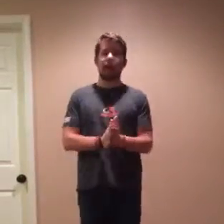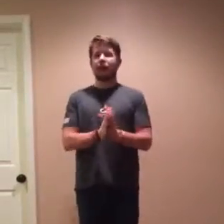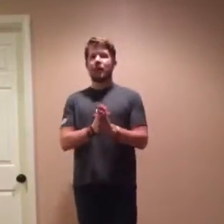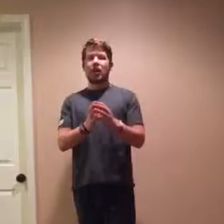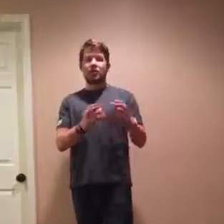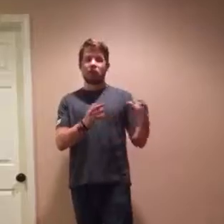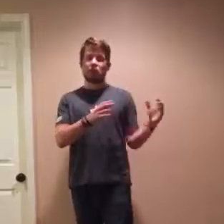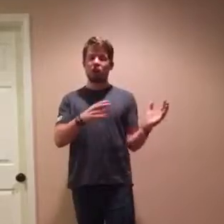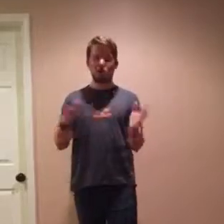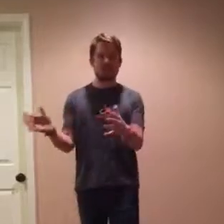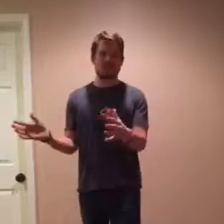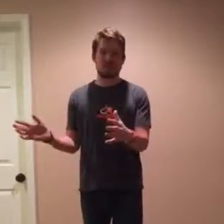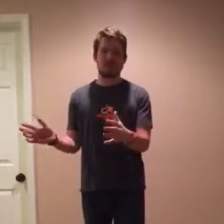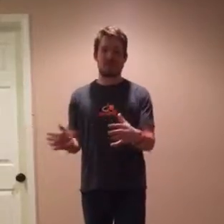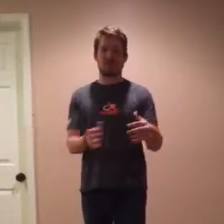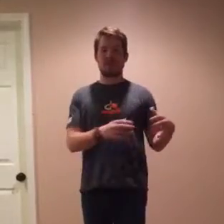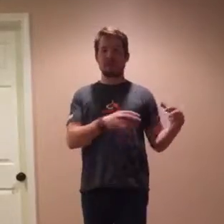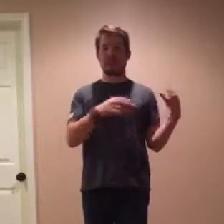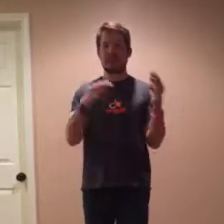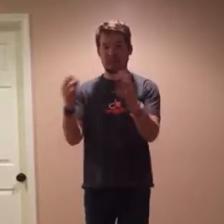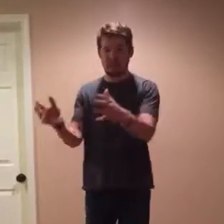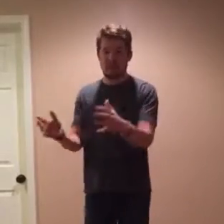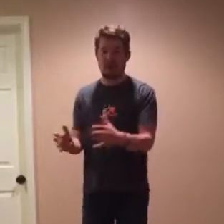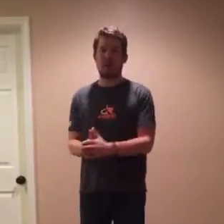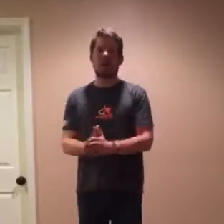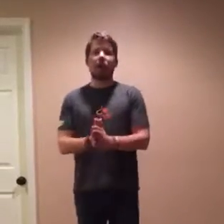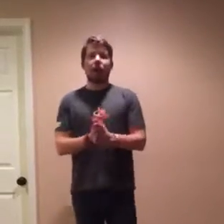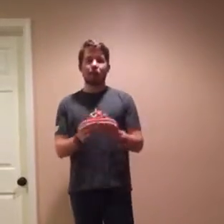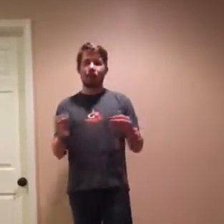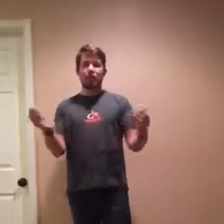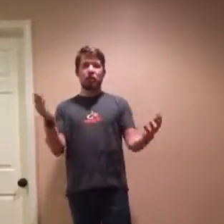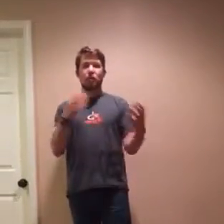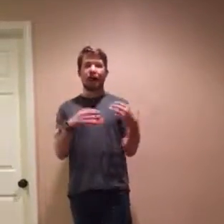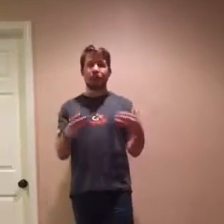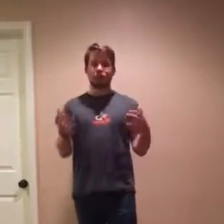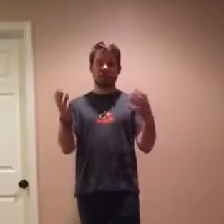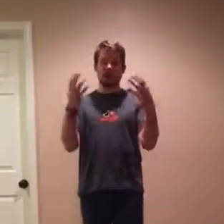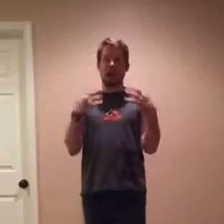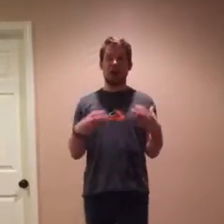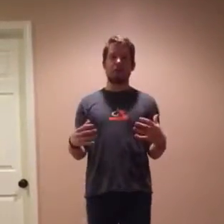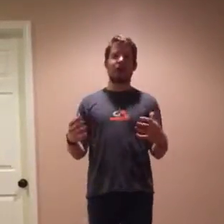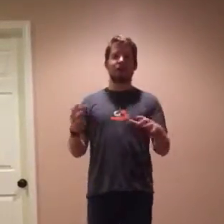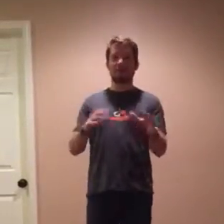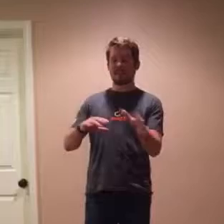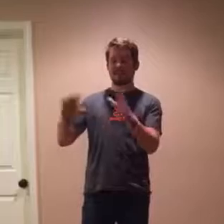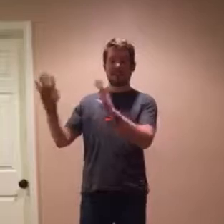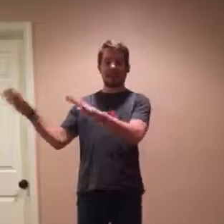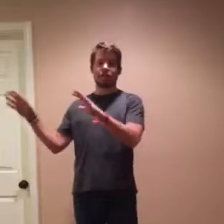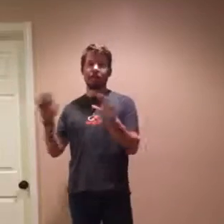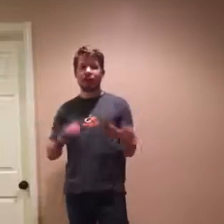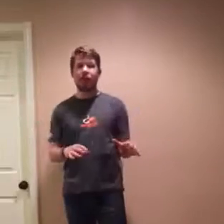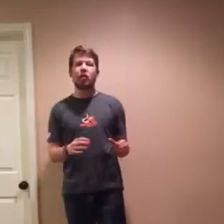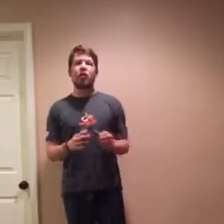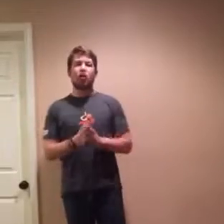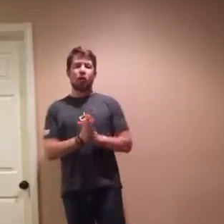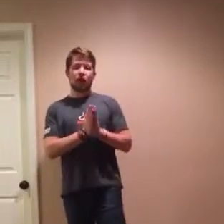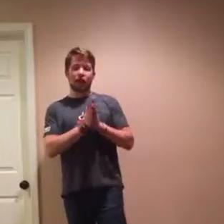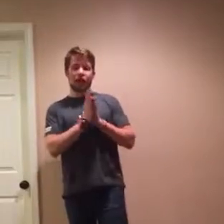time, to encourage their students to get in the Word. Maybe do a Bible study at home. I've seen this effectively done where it